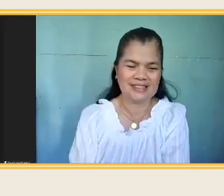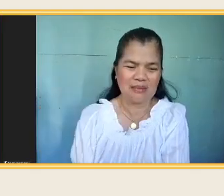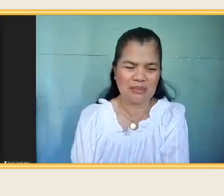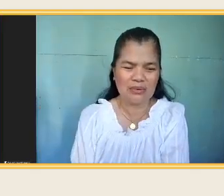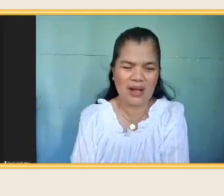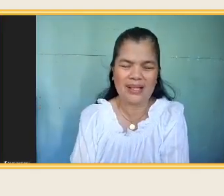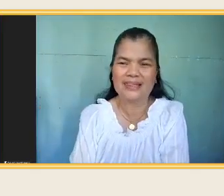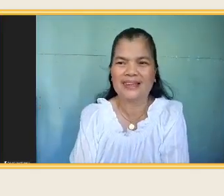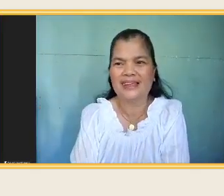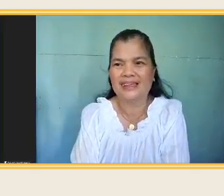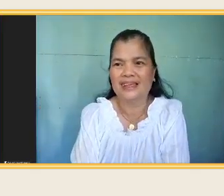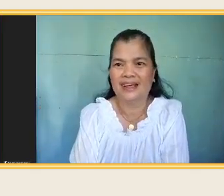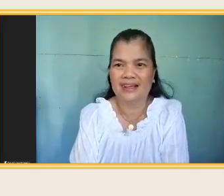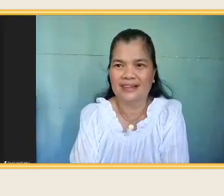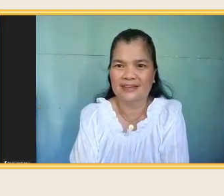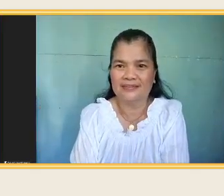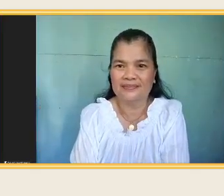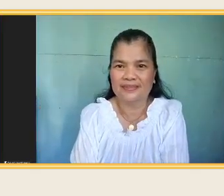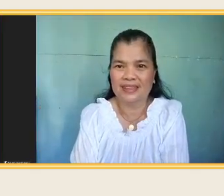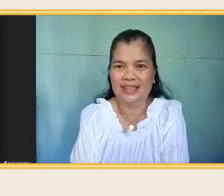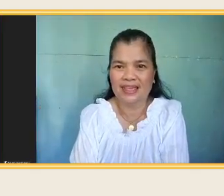Ayan, that's number 1